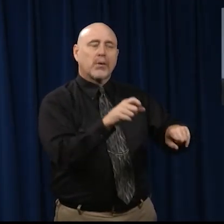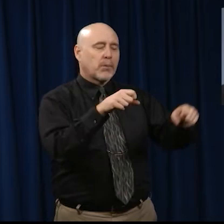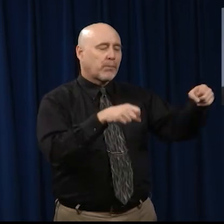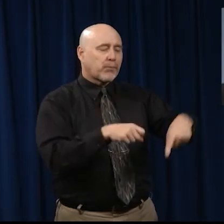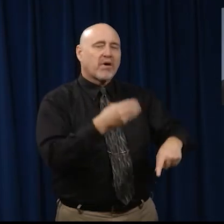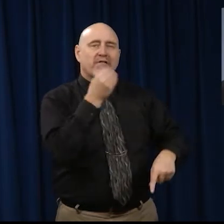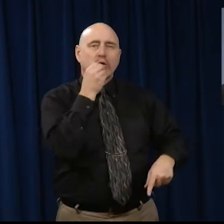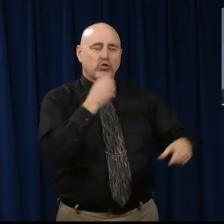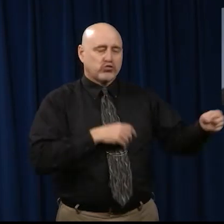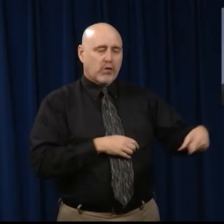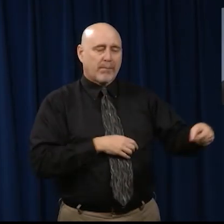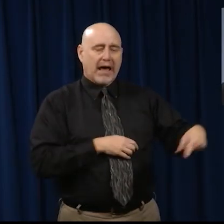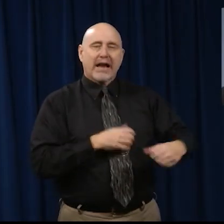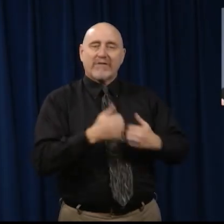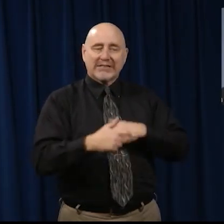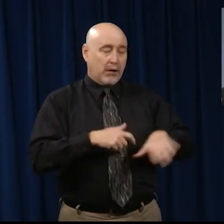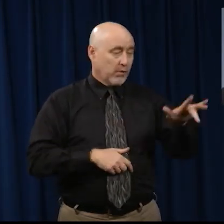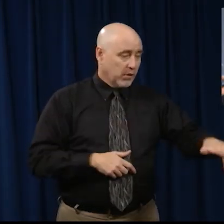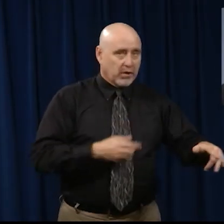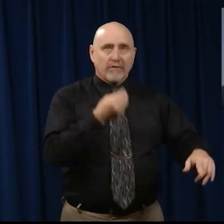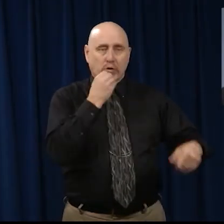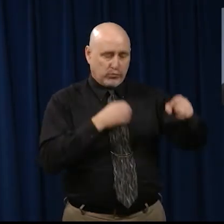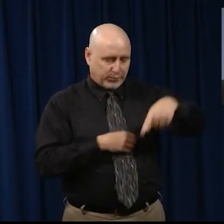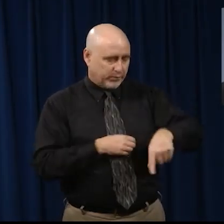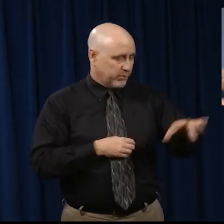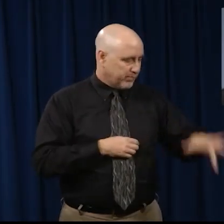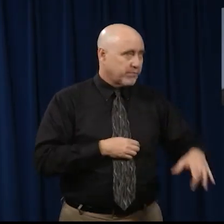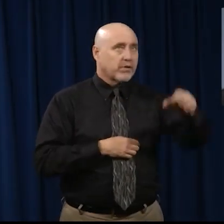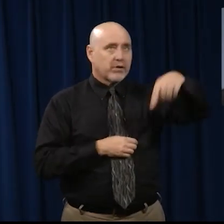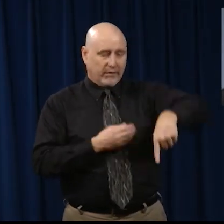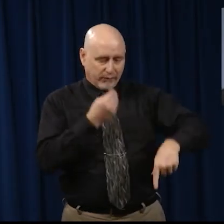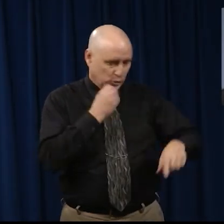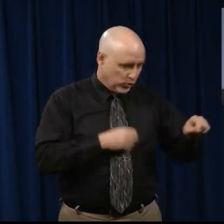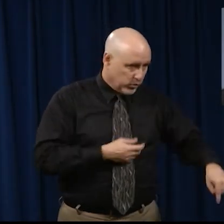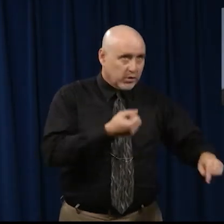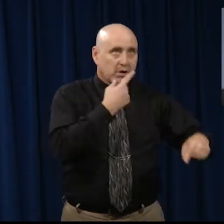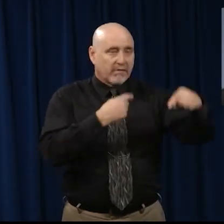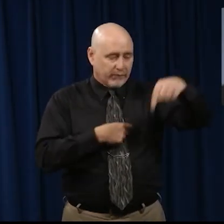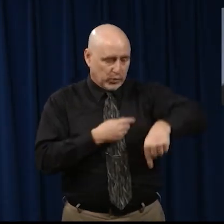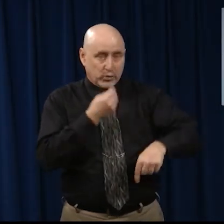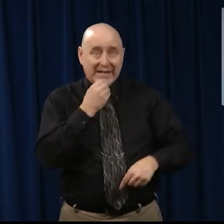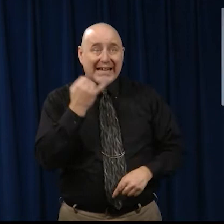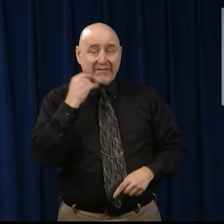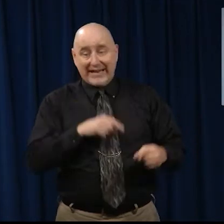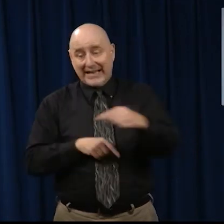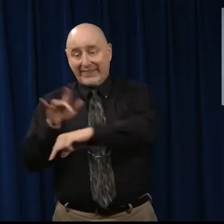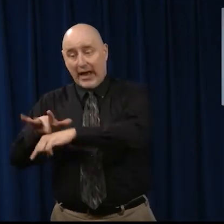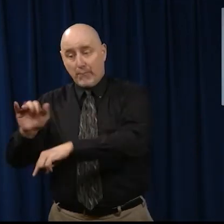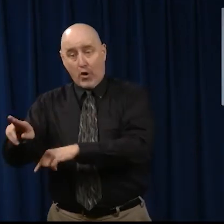1 tiny piece of food came out. Every time they hit the bar, 1 piece of food came out. If the rats hit this